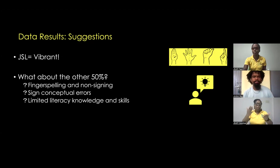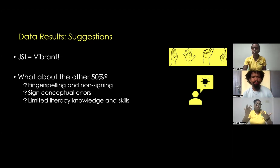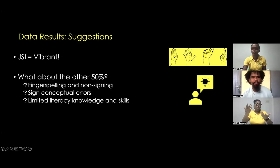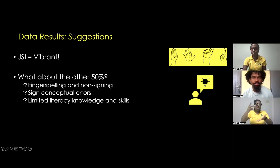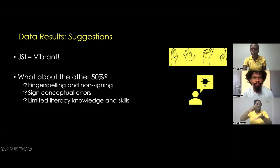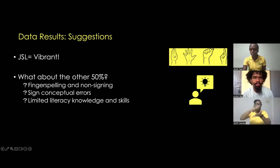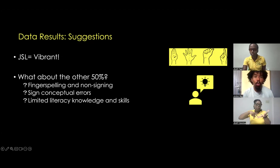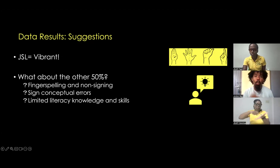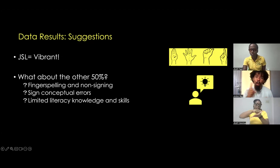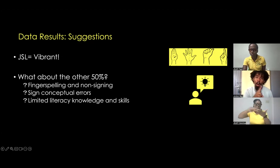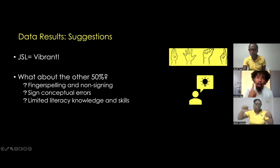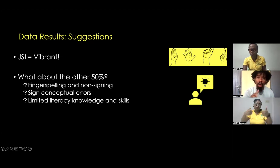and